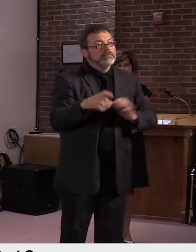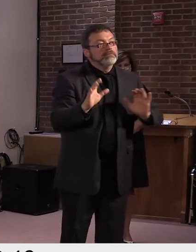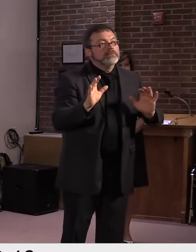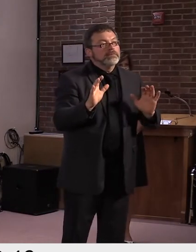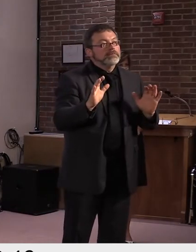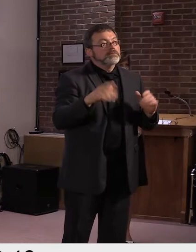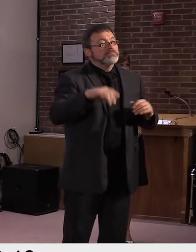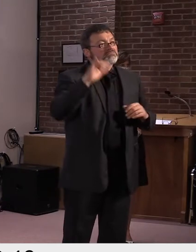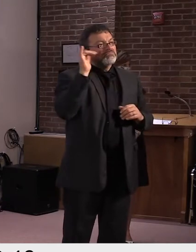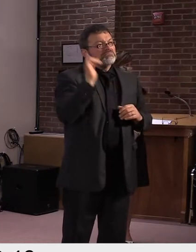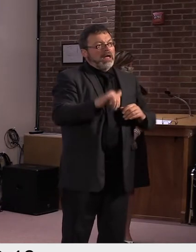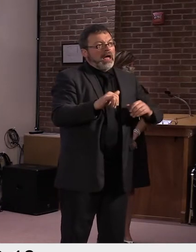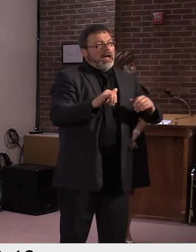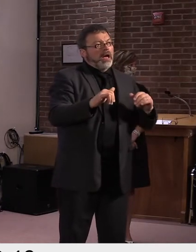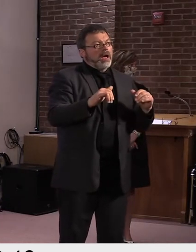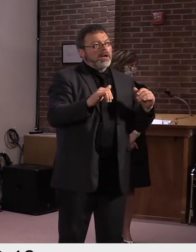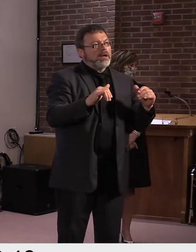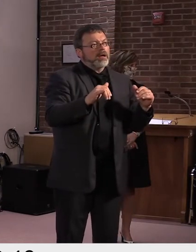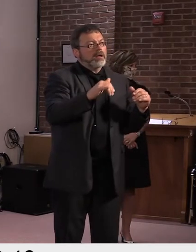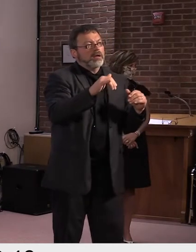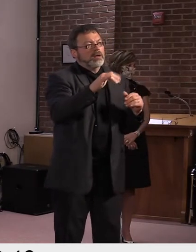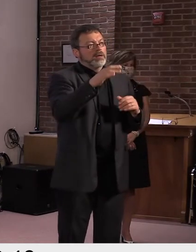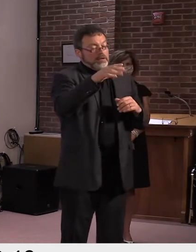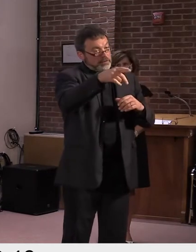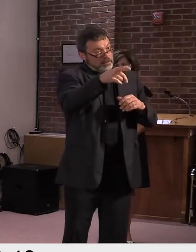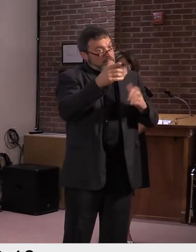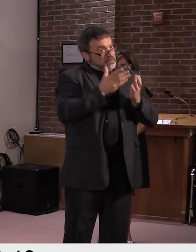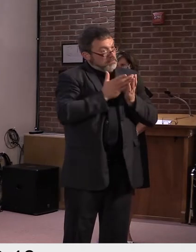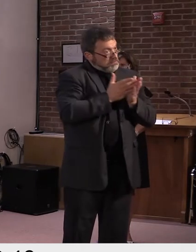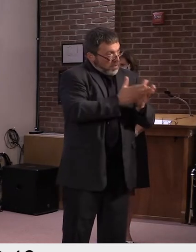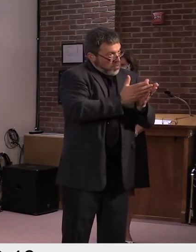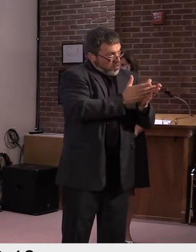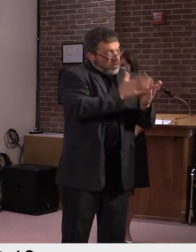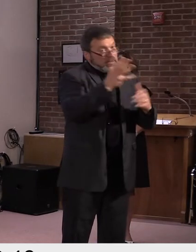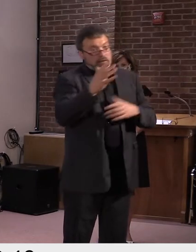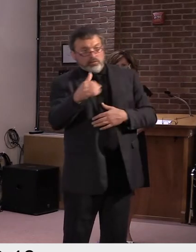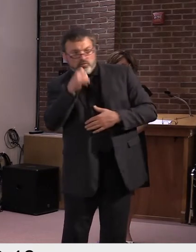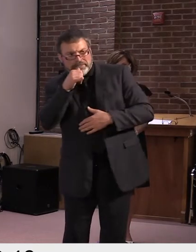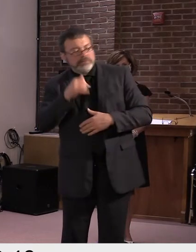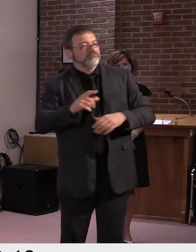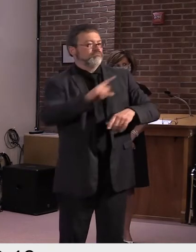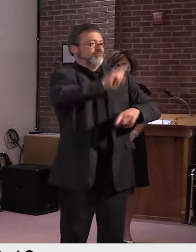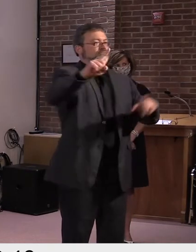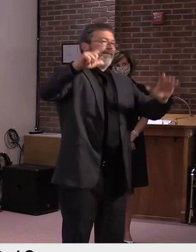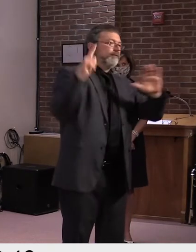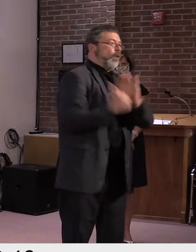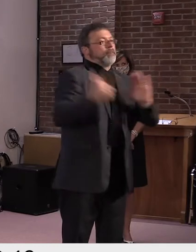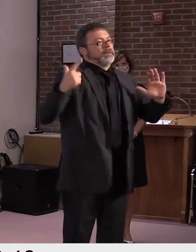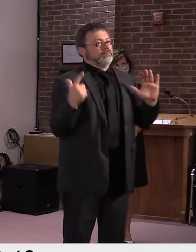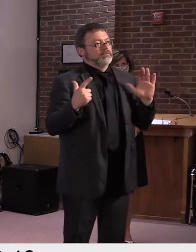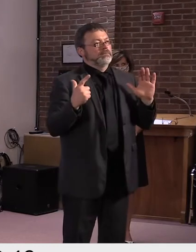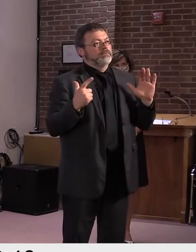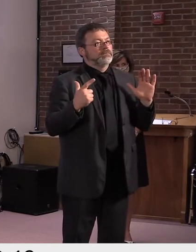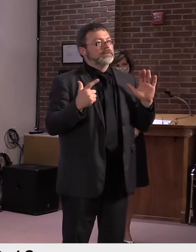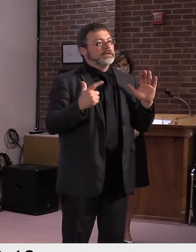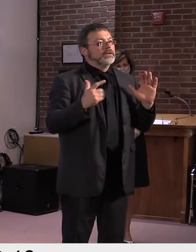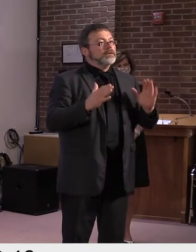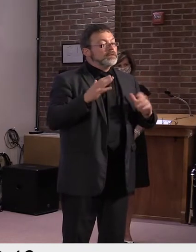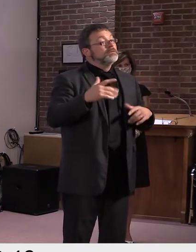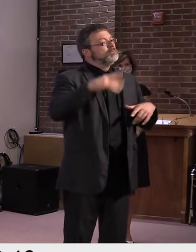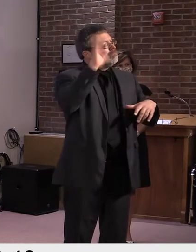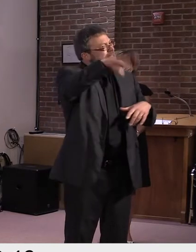tragedy in the other. So. Again, encourage folks to get out, enjoy our lakes, rivers, and